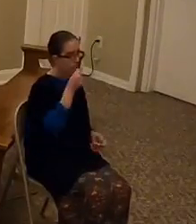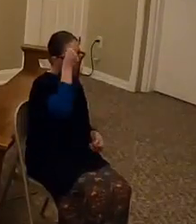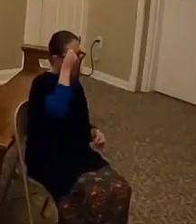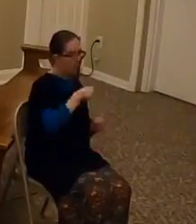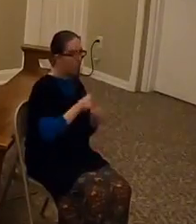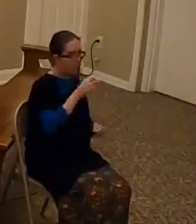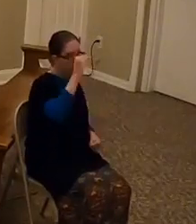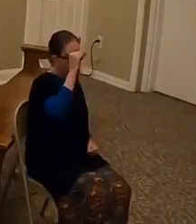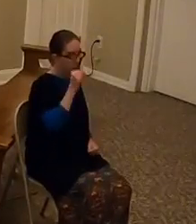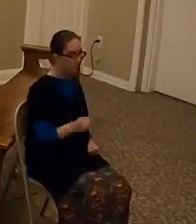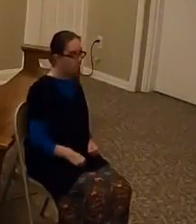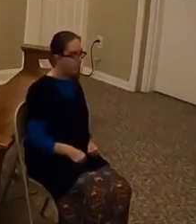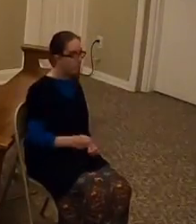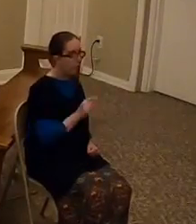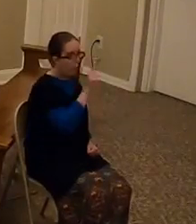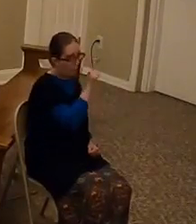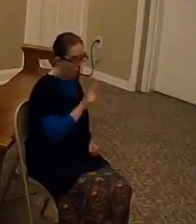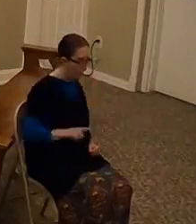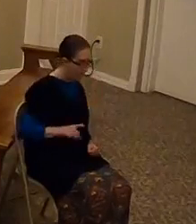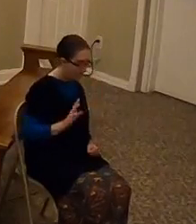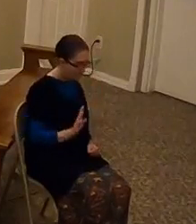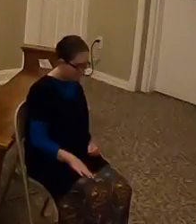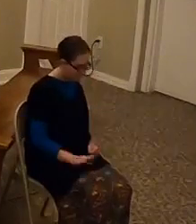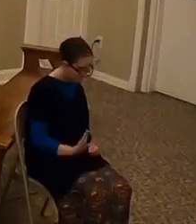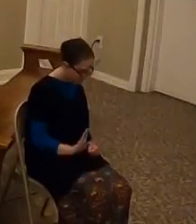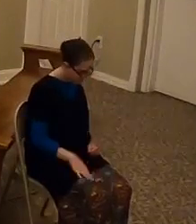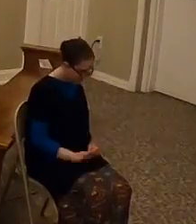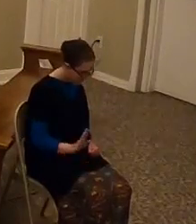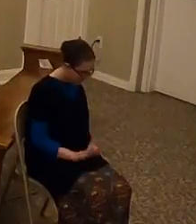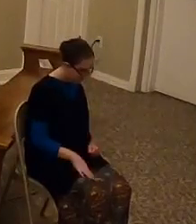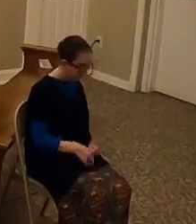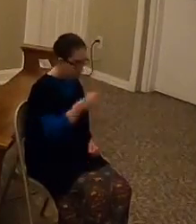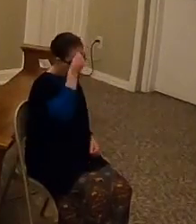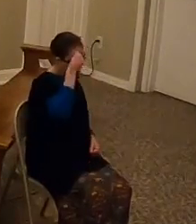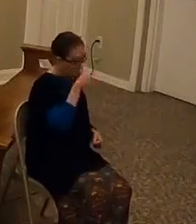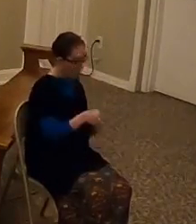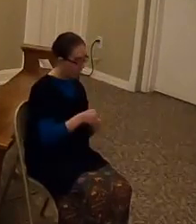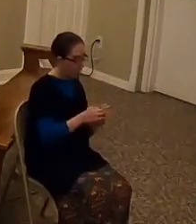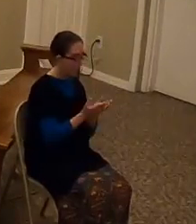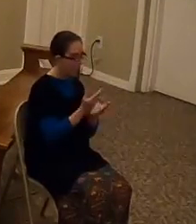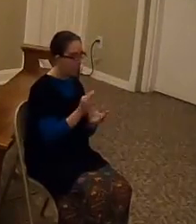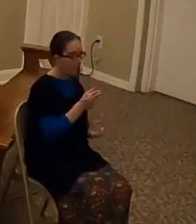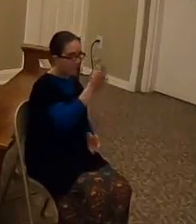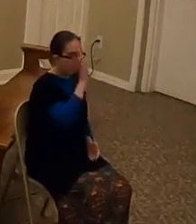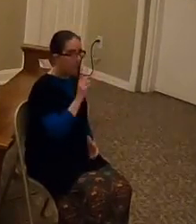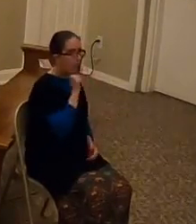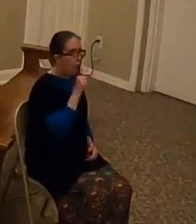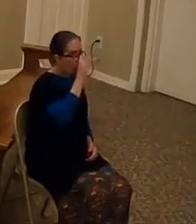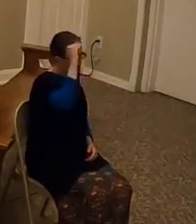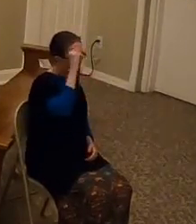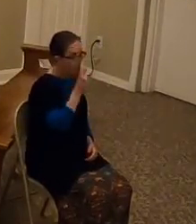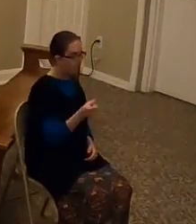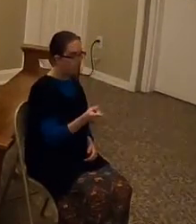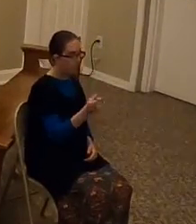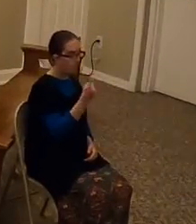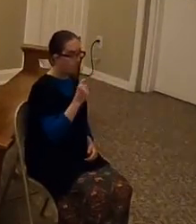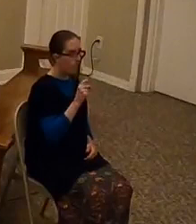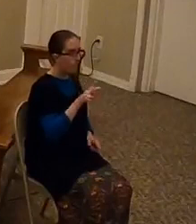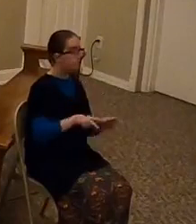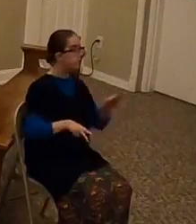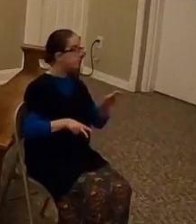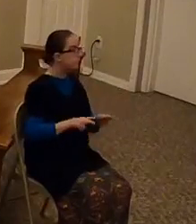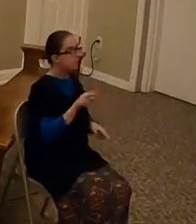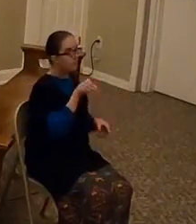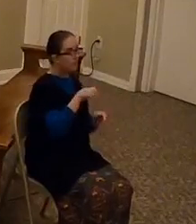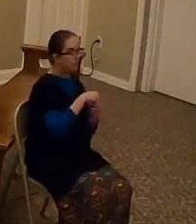Remember a guy by the... Oh, Lord. Amen. Remember in the Word of God where there was an old boy that come bebopping